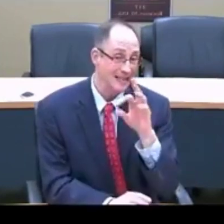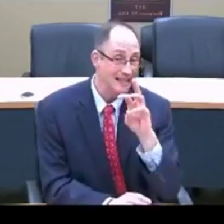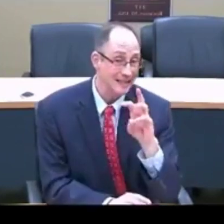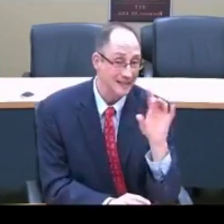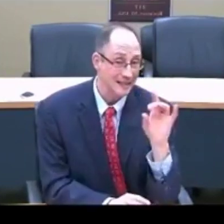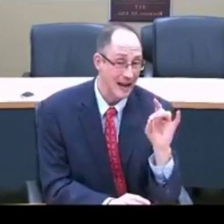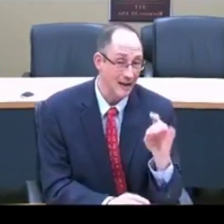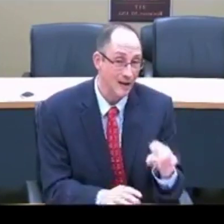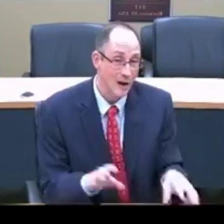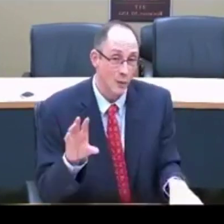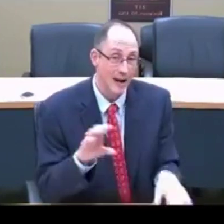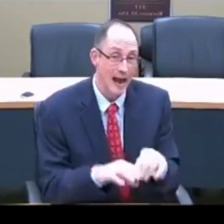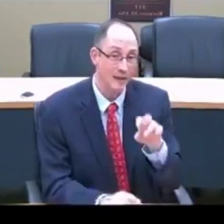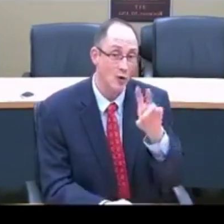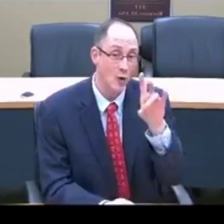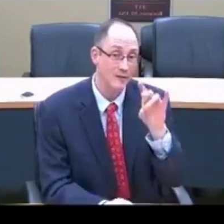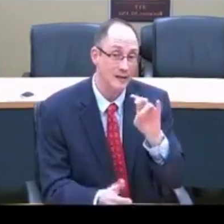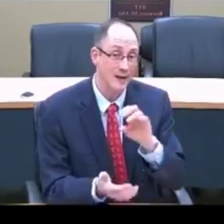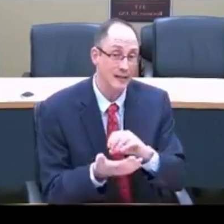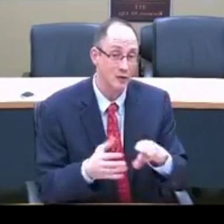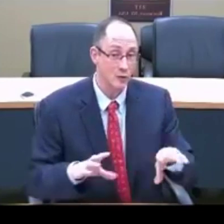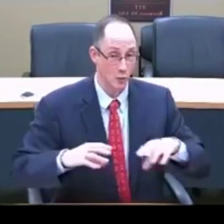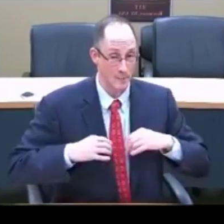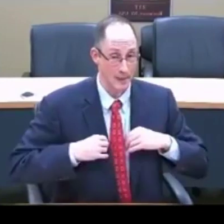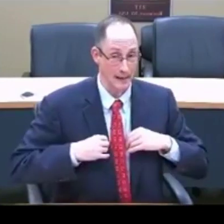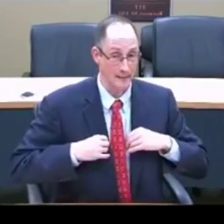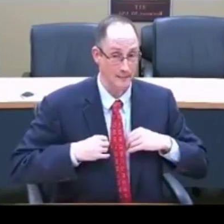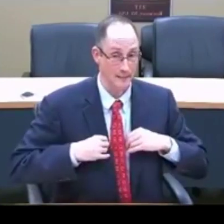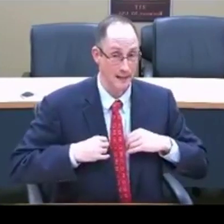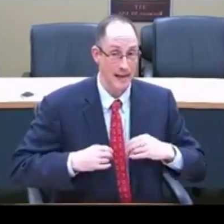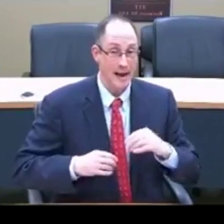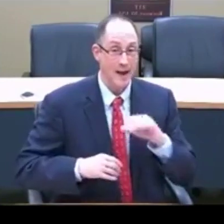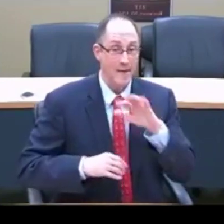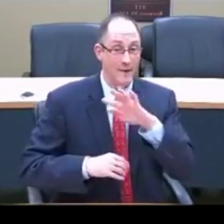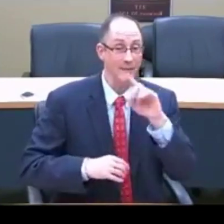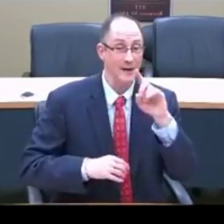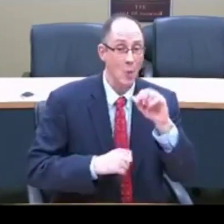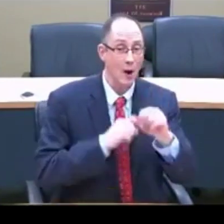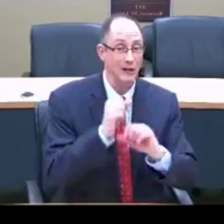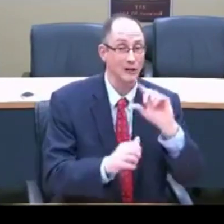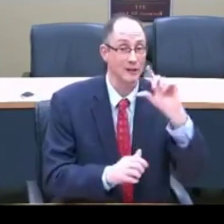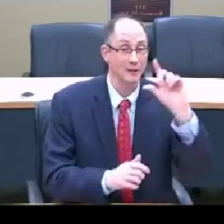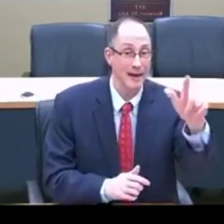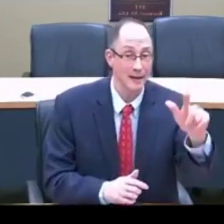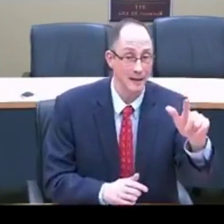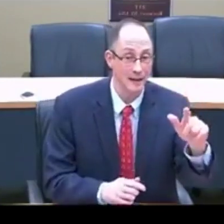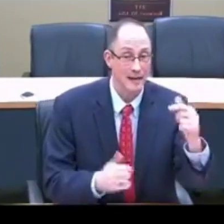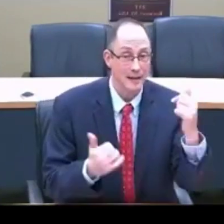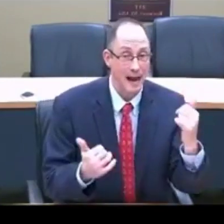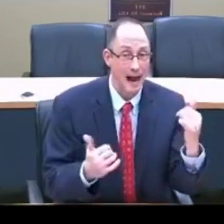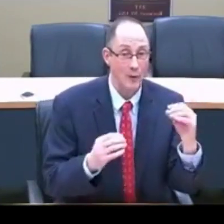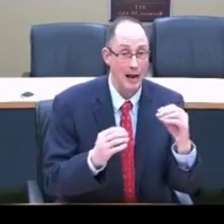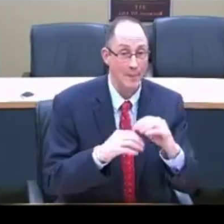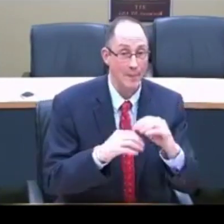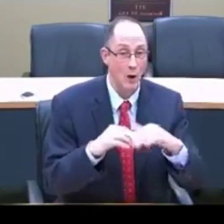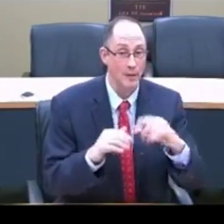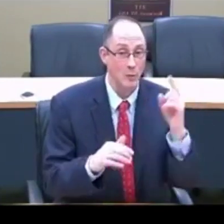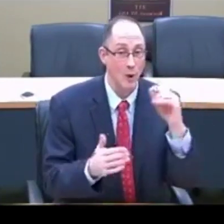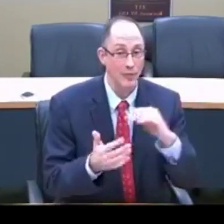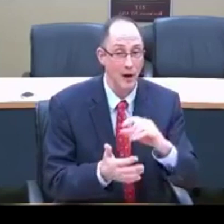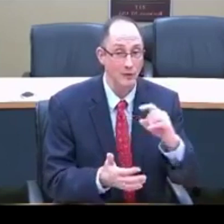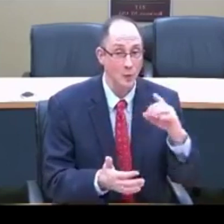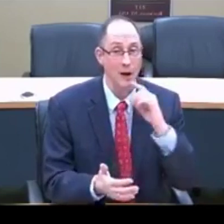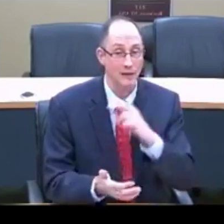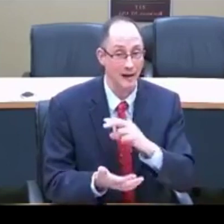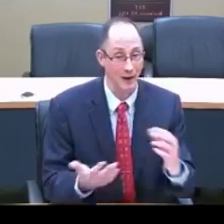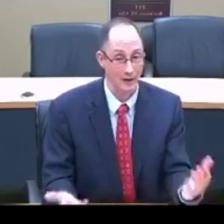1968, we had a total of 70 students with a minute. 51 years later, now we have more than 1